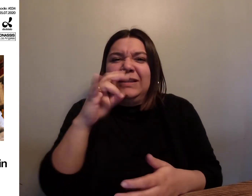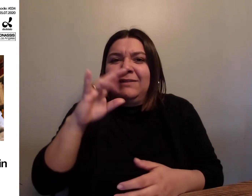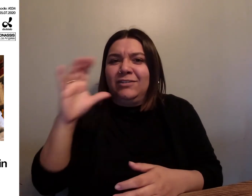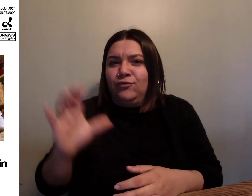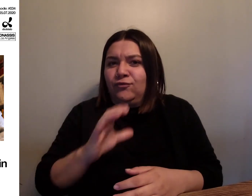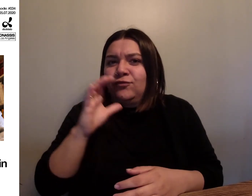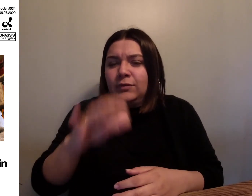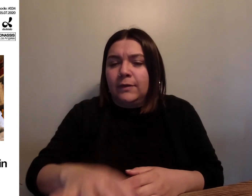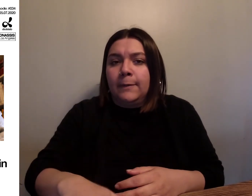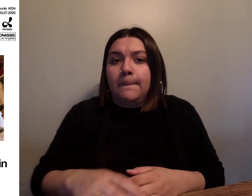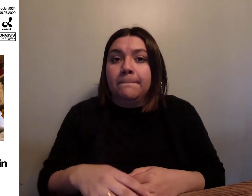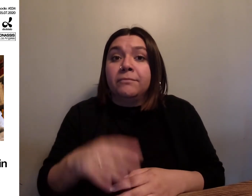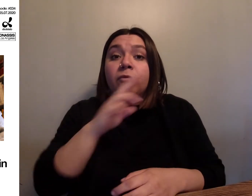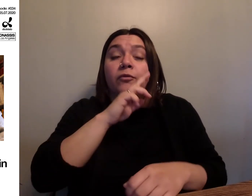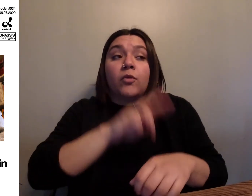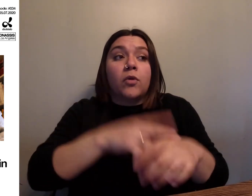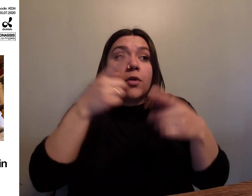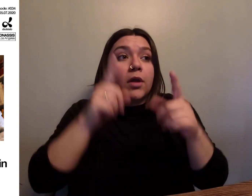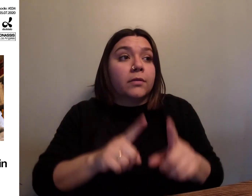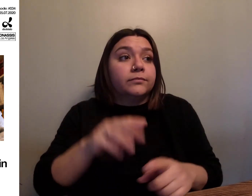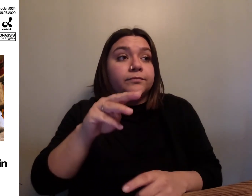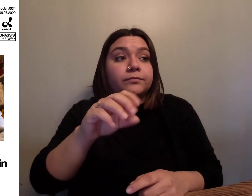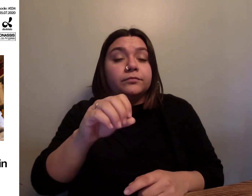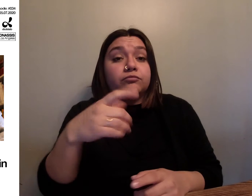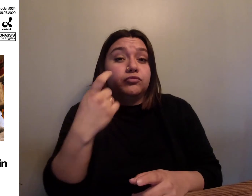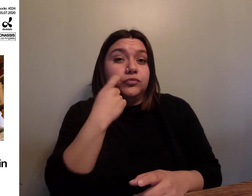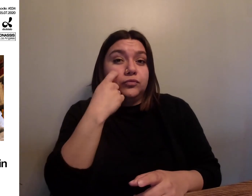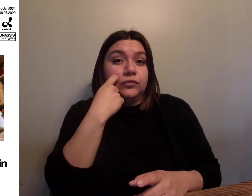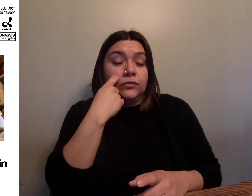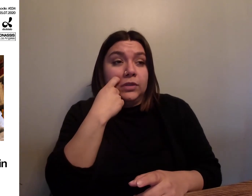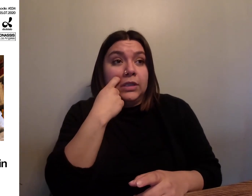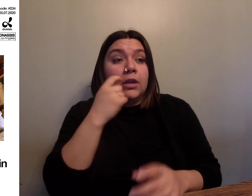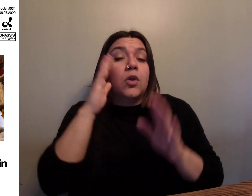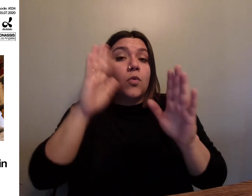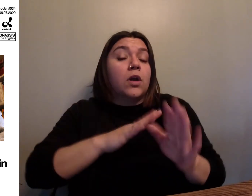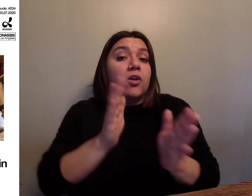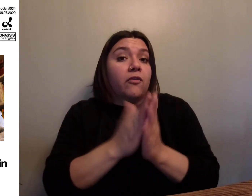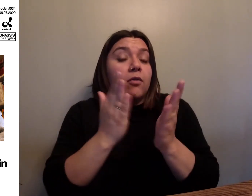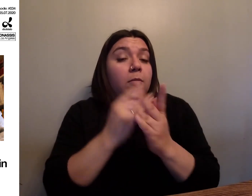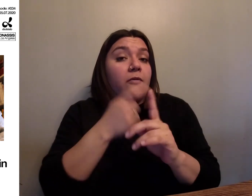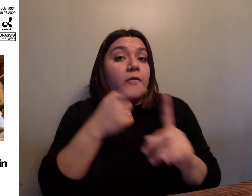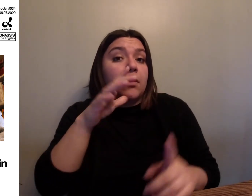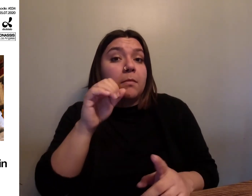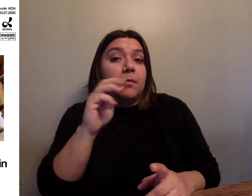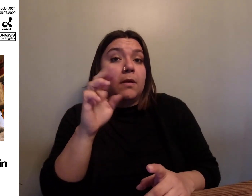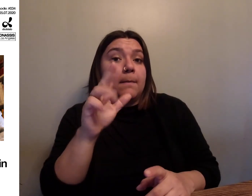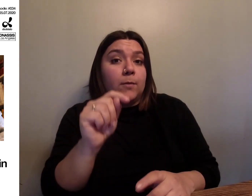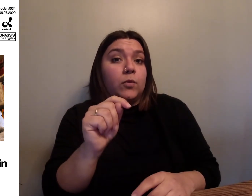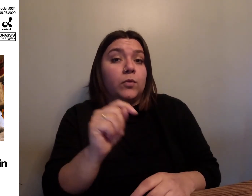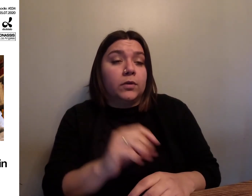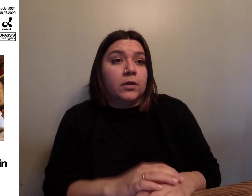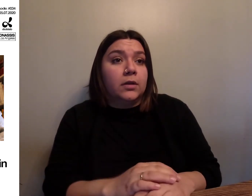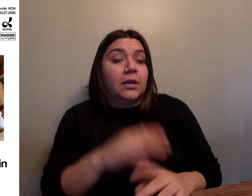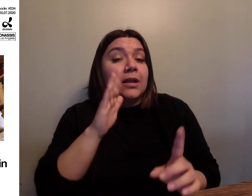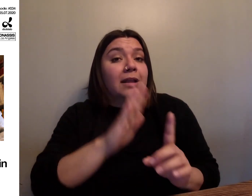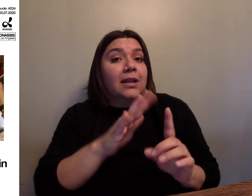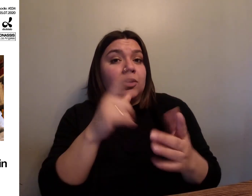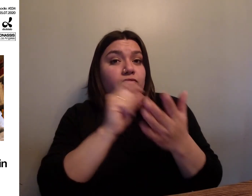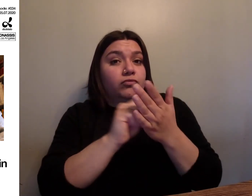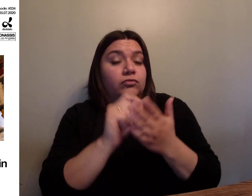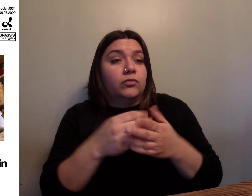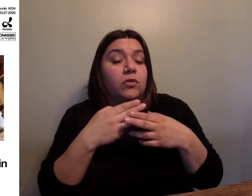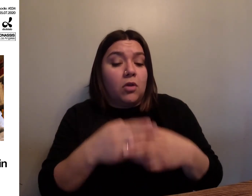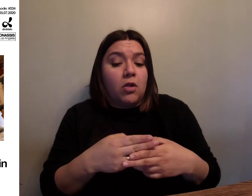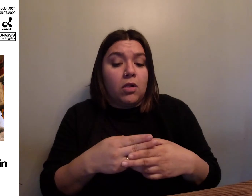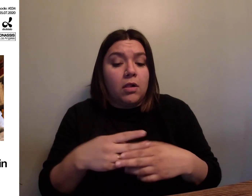century. And then, of course, more recently, it's a wonderful book. It's Camus' The Plague, La